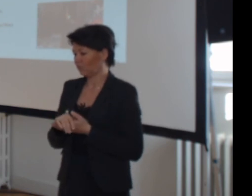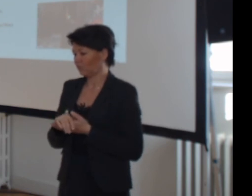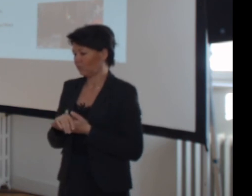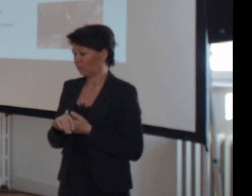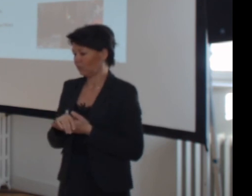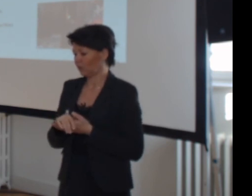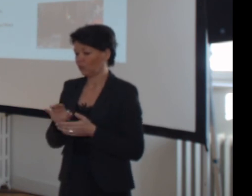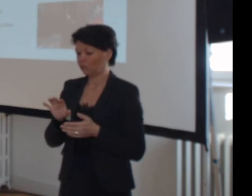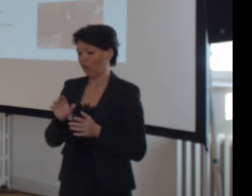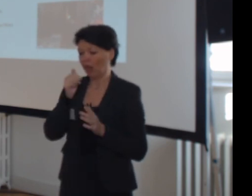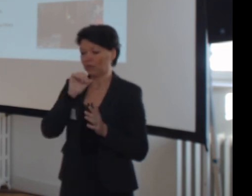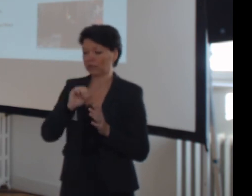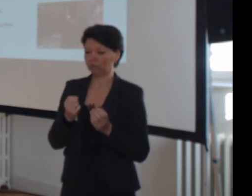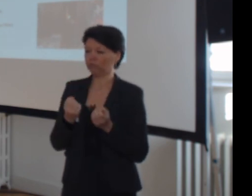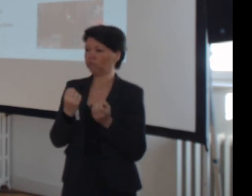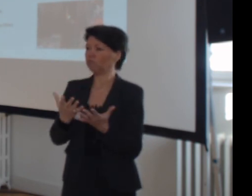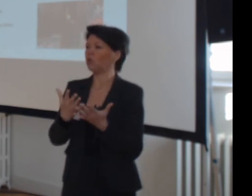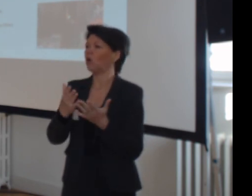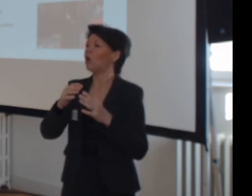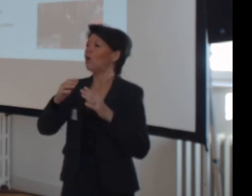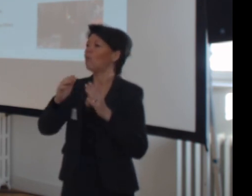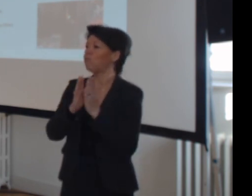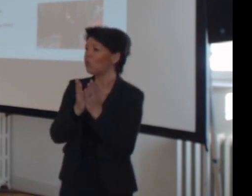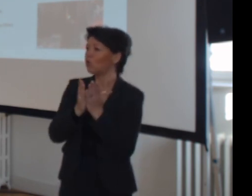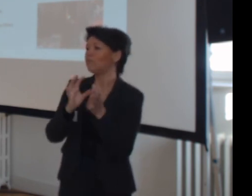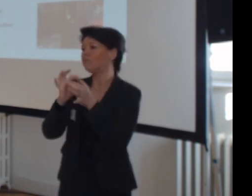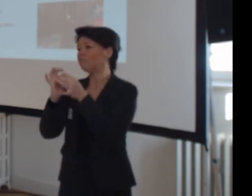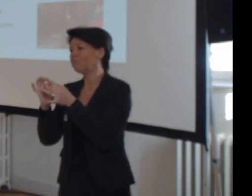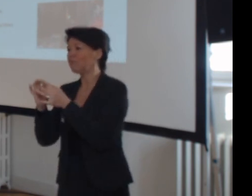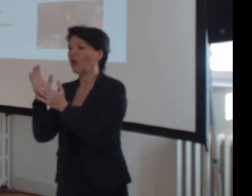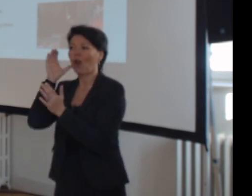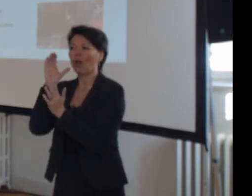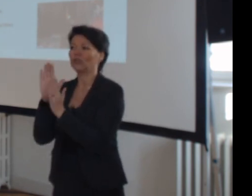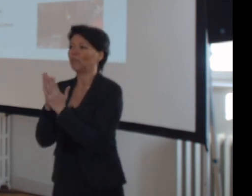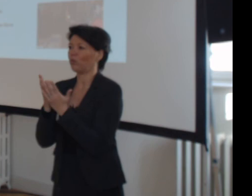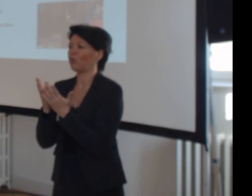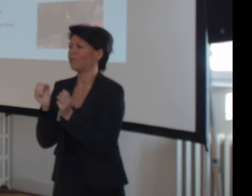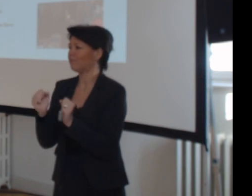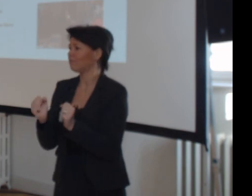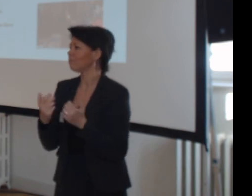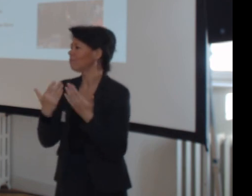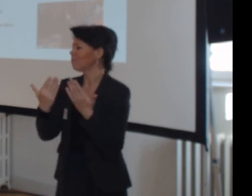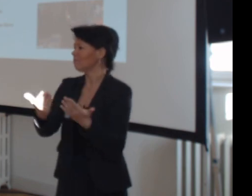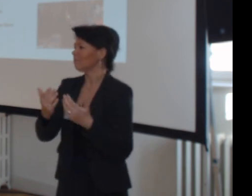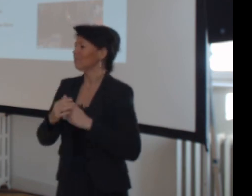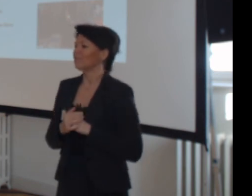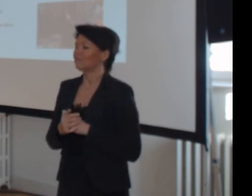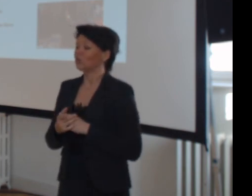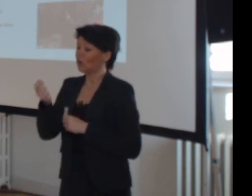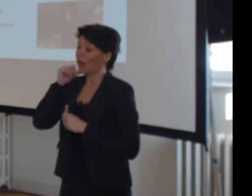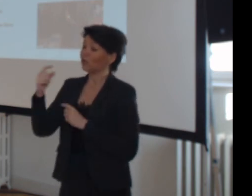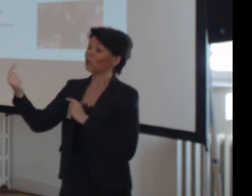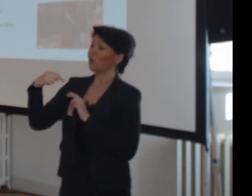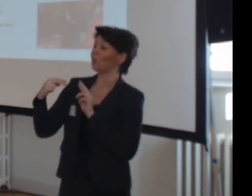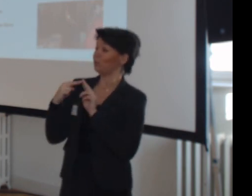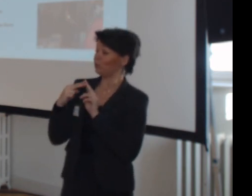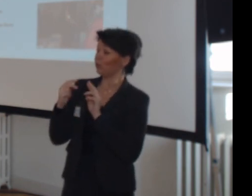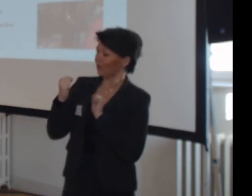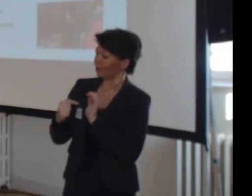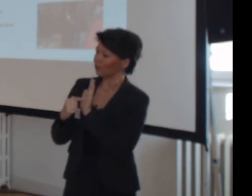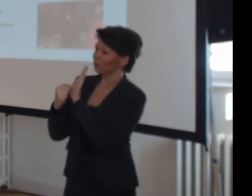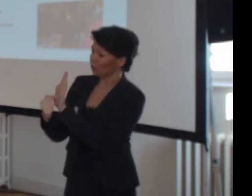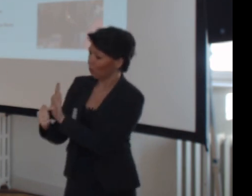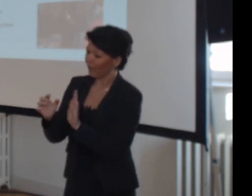in the DAISY format as well. During our introduction visits, we can show people in the library that